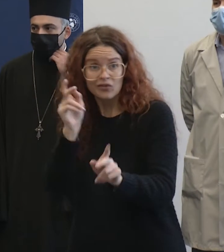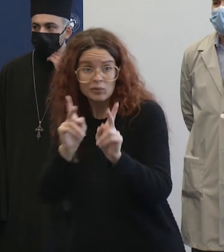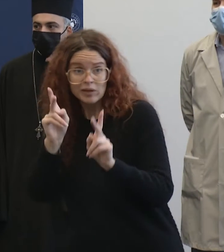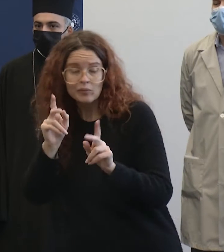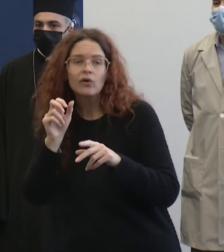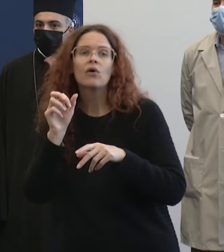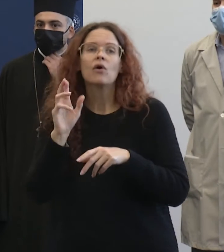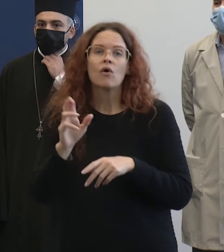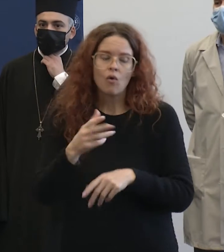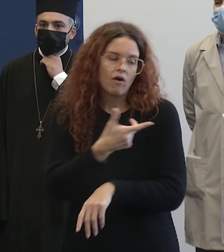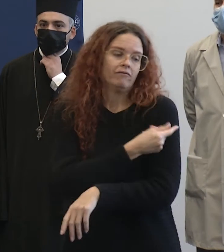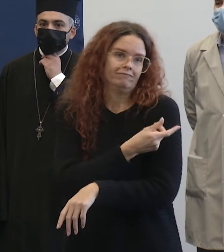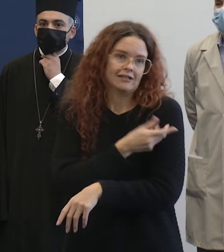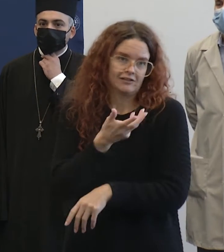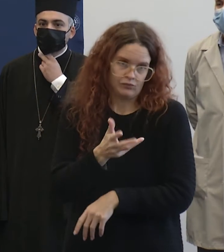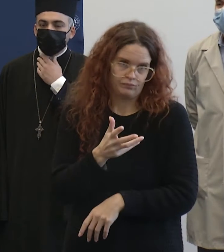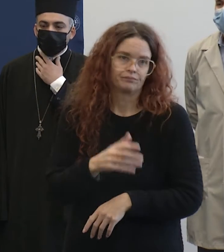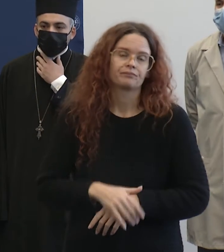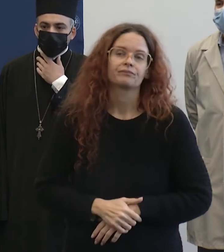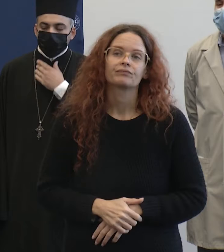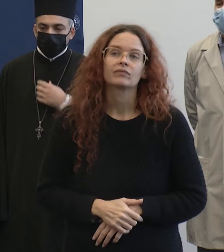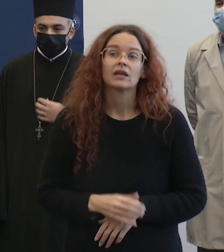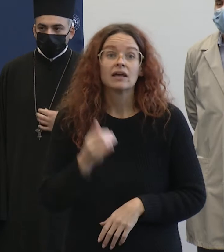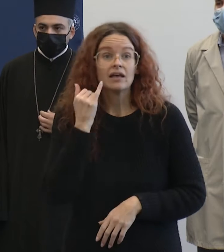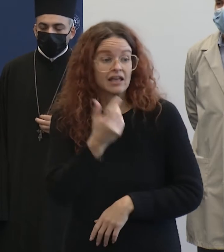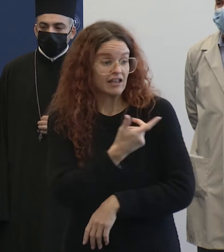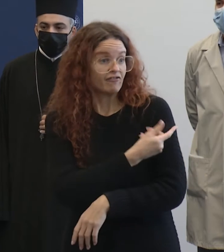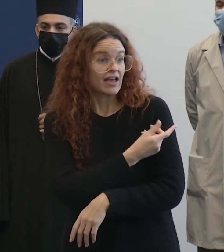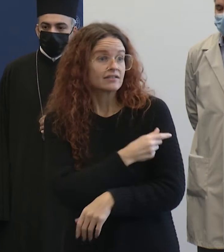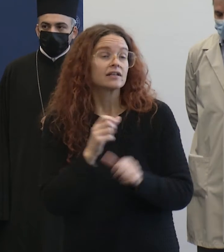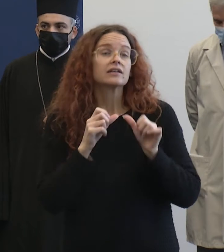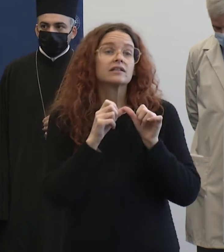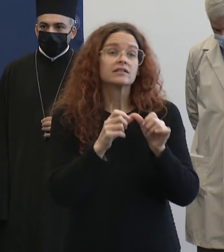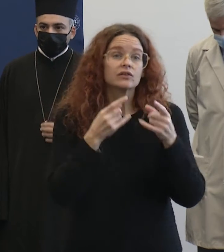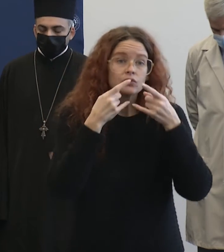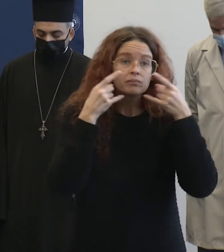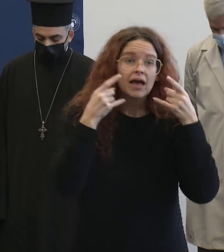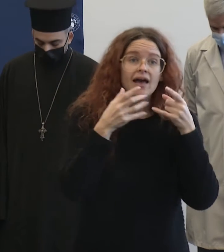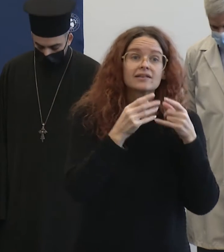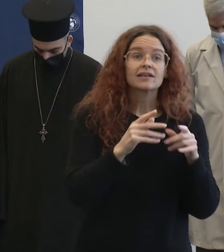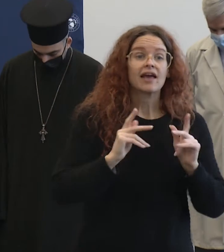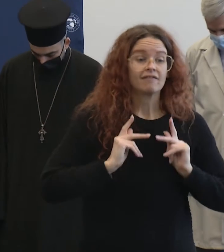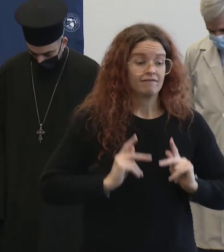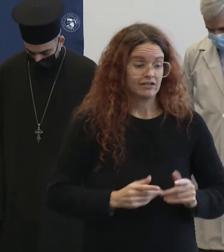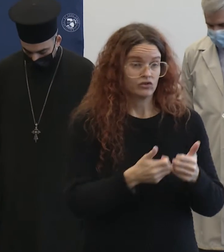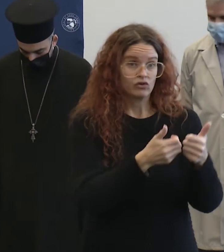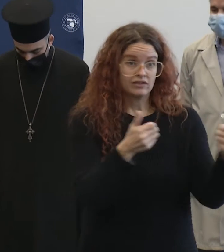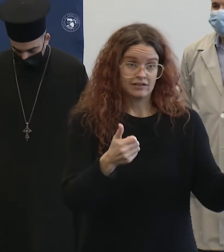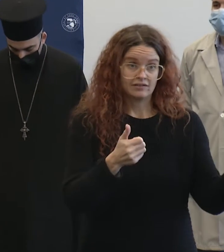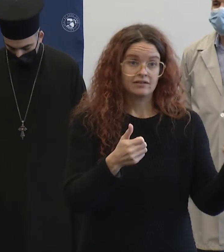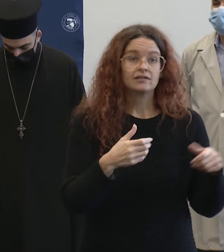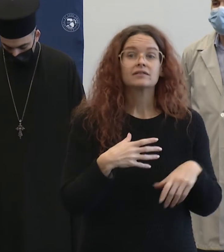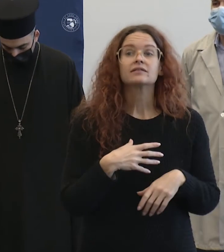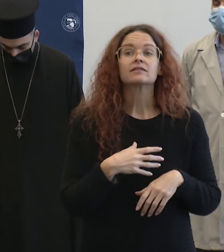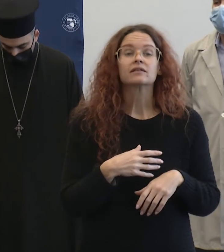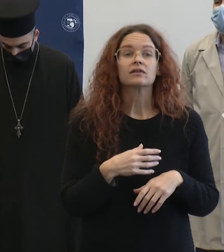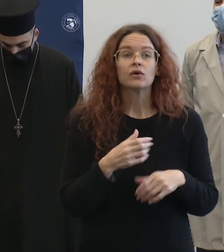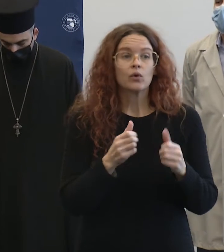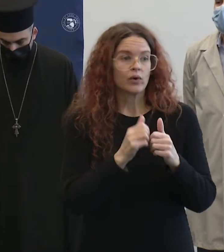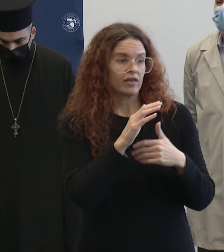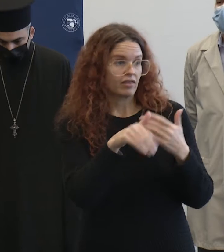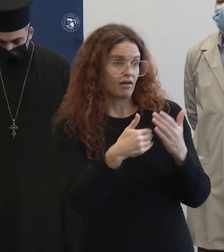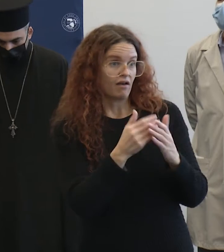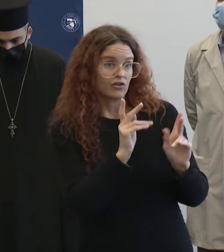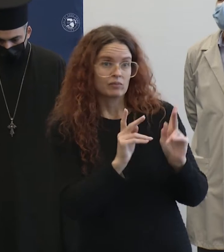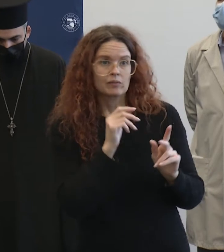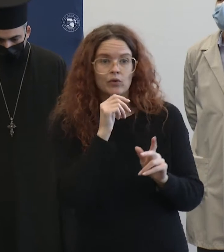if possible. If you are vaccinated, keep masking and physical distancing in public establishments and in gatherings with those other